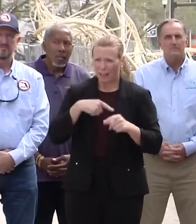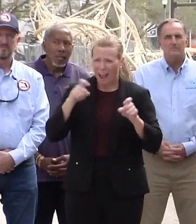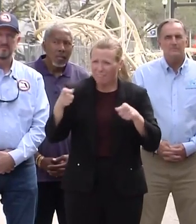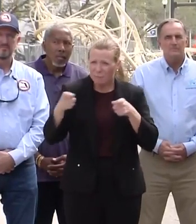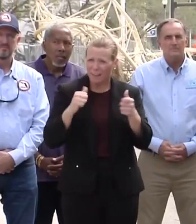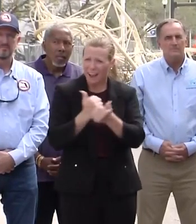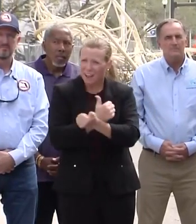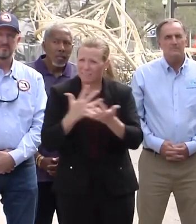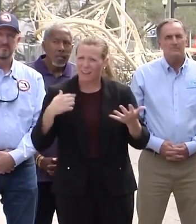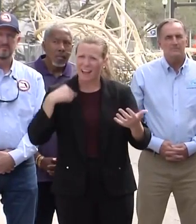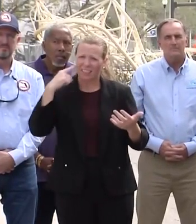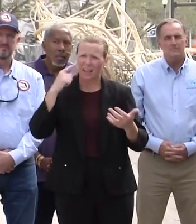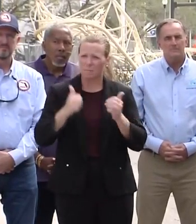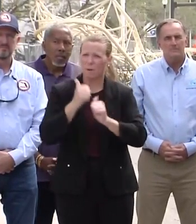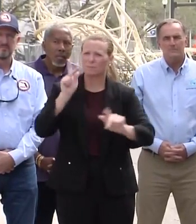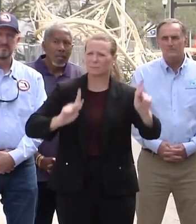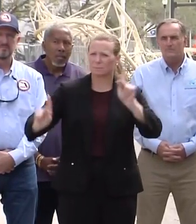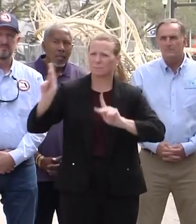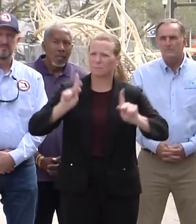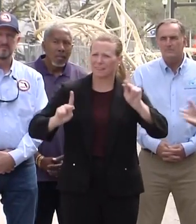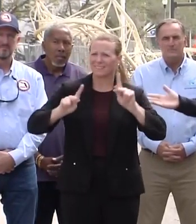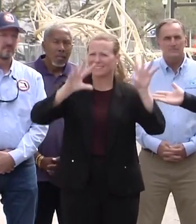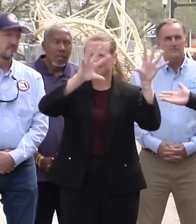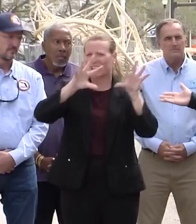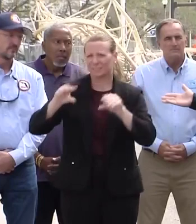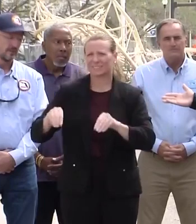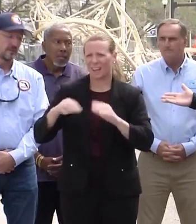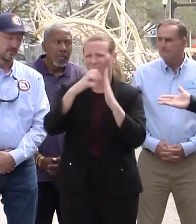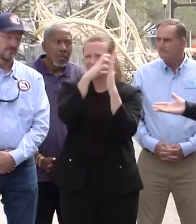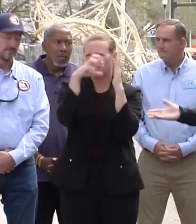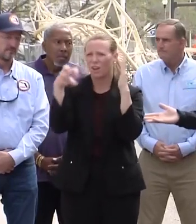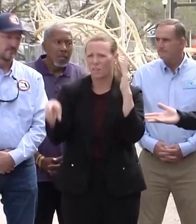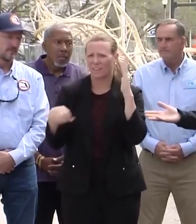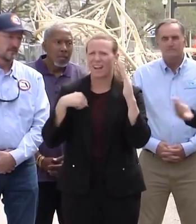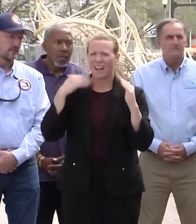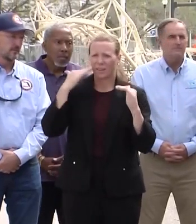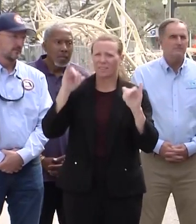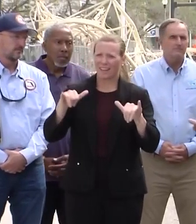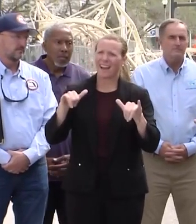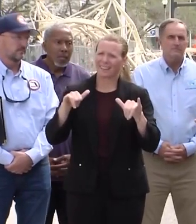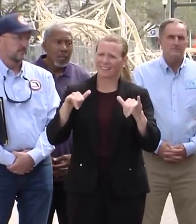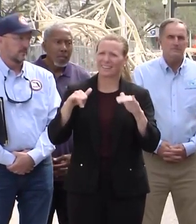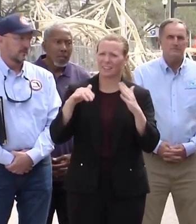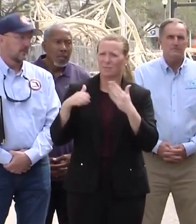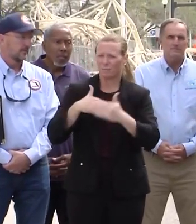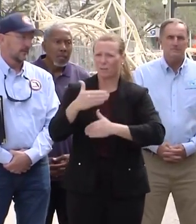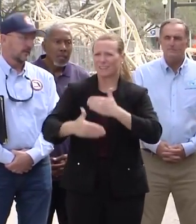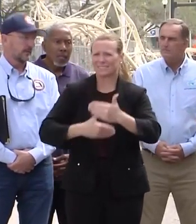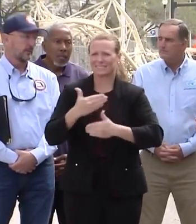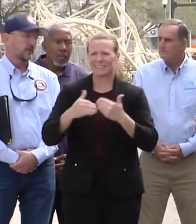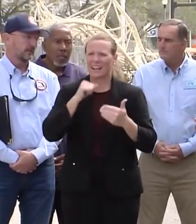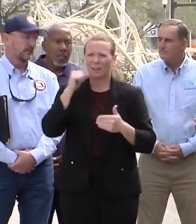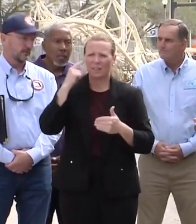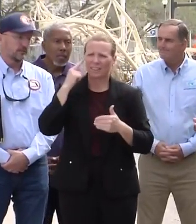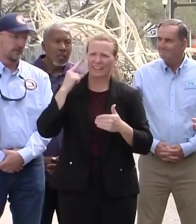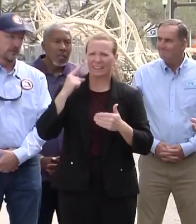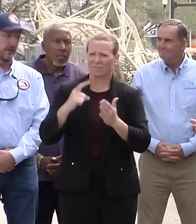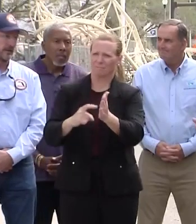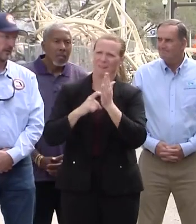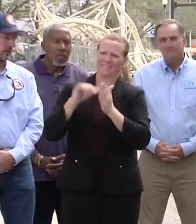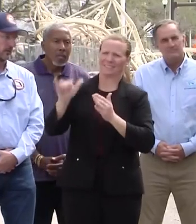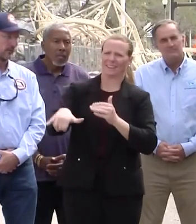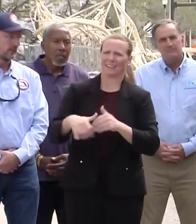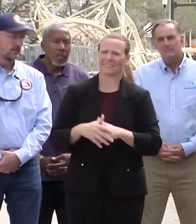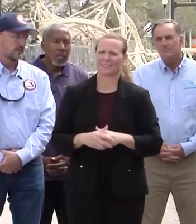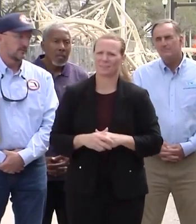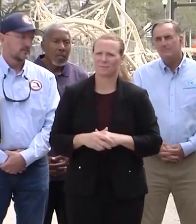think most people take the cranes down, right? I know, Kevin, isn't that the standard practice? I don't think we've had to mandate that.